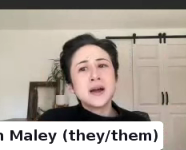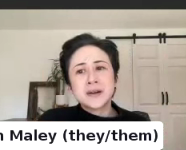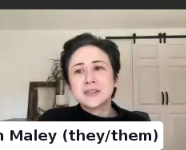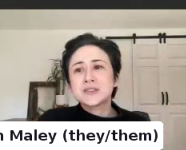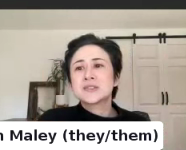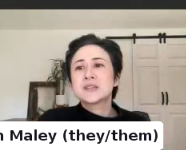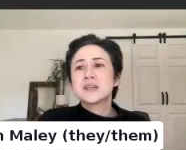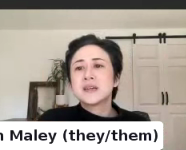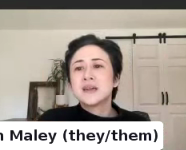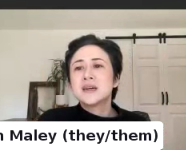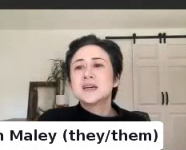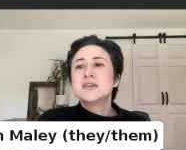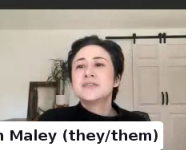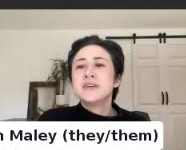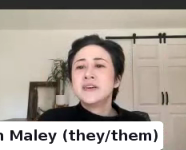like flowers.